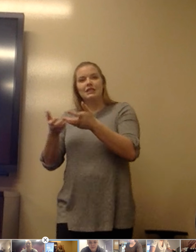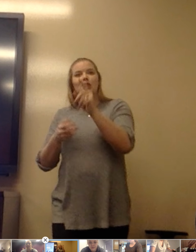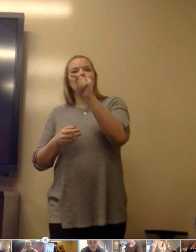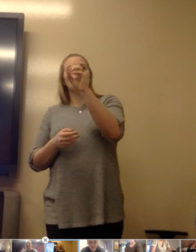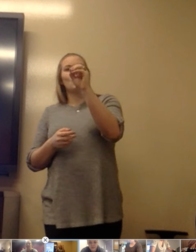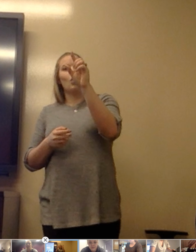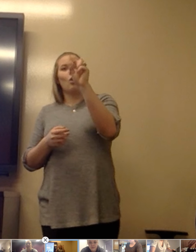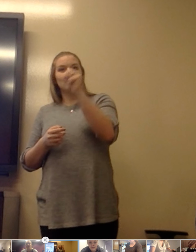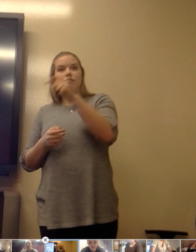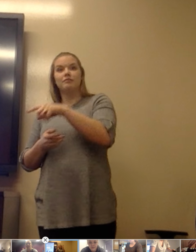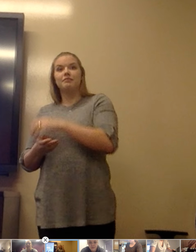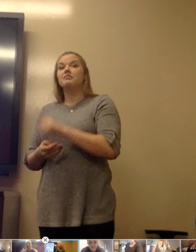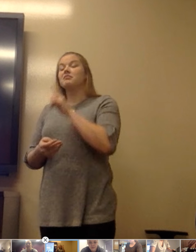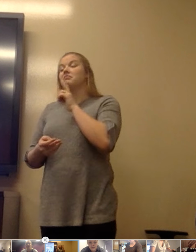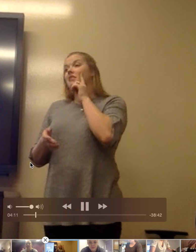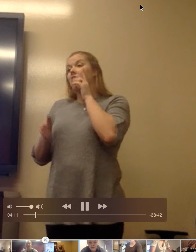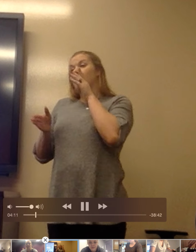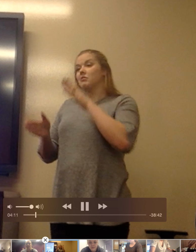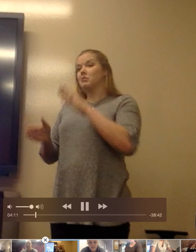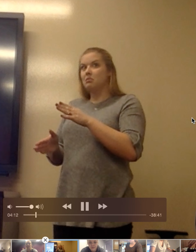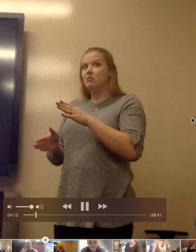education-wise, he really was the first one to facilitate this.